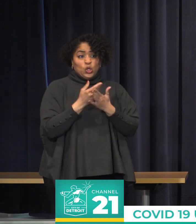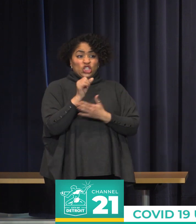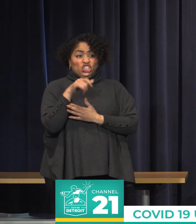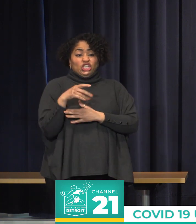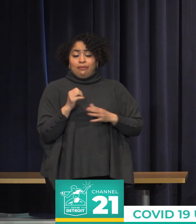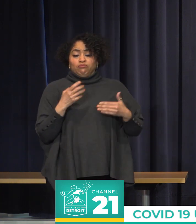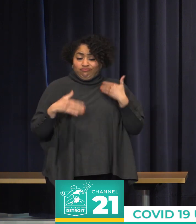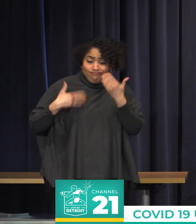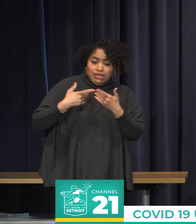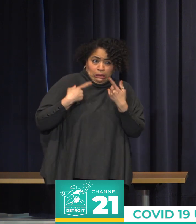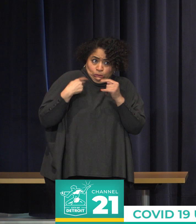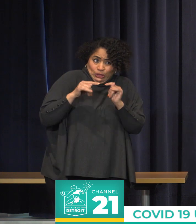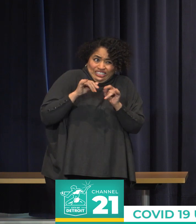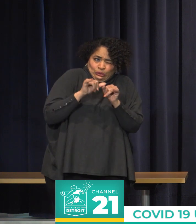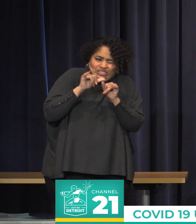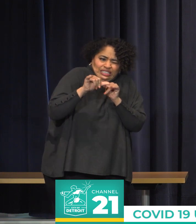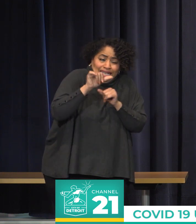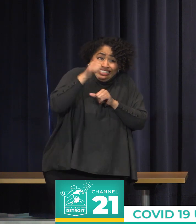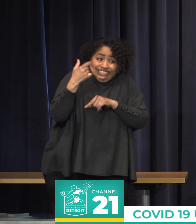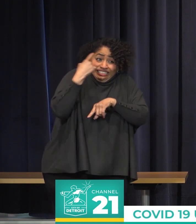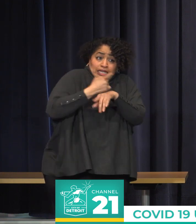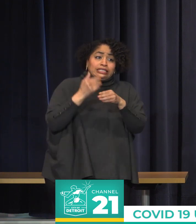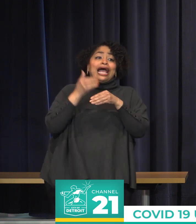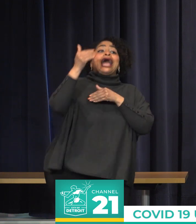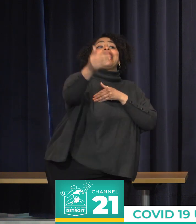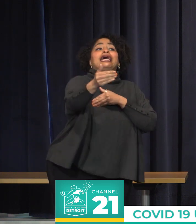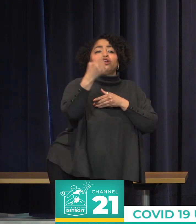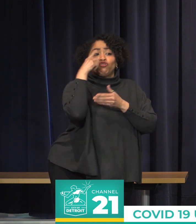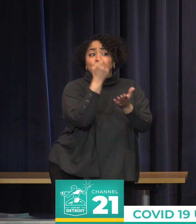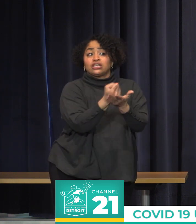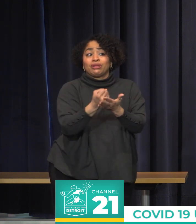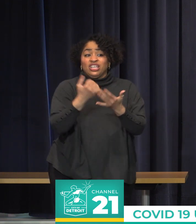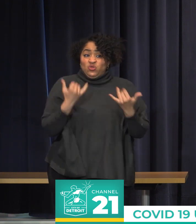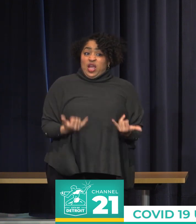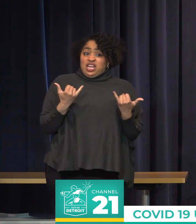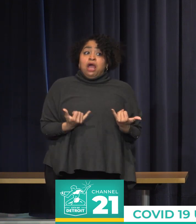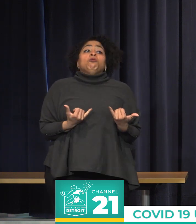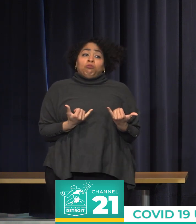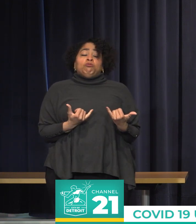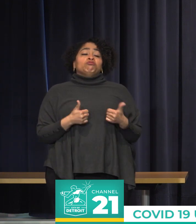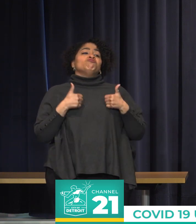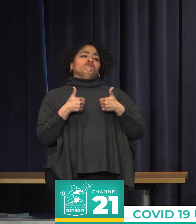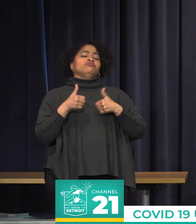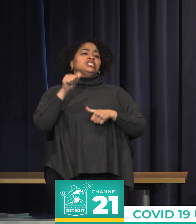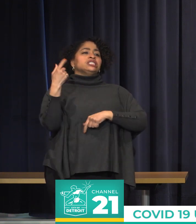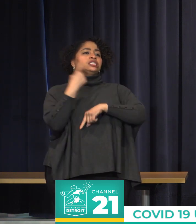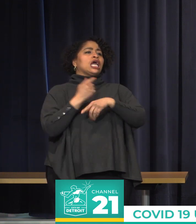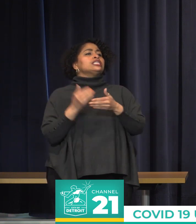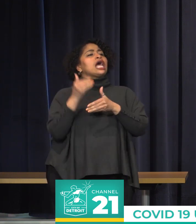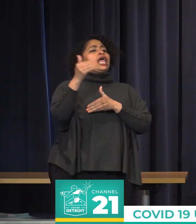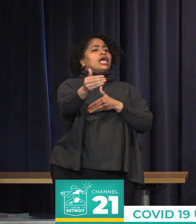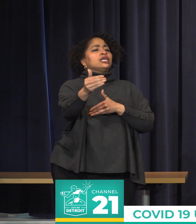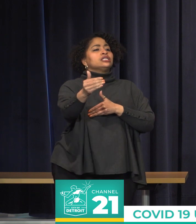trying to stay 10 days ahead of time on supplies, and right now we're 10 days ahead of time on supplies, which in this